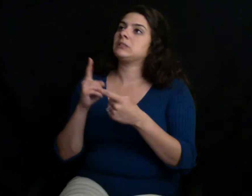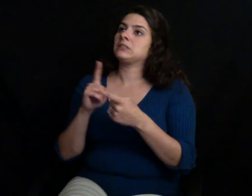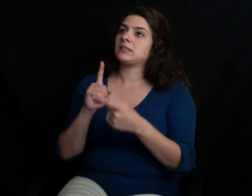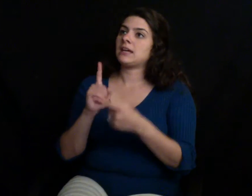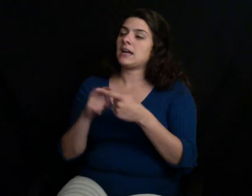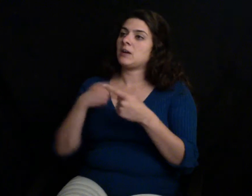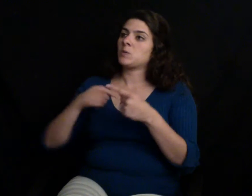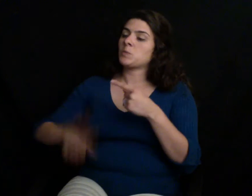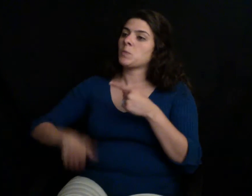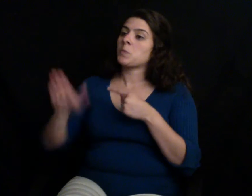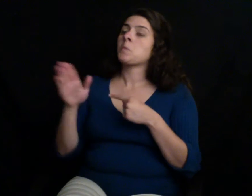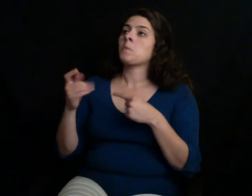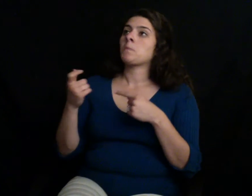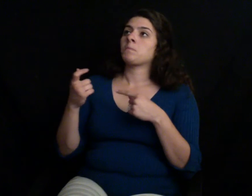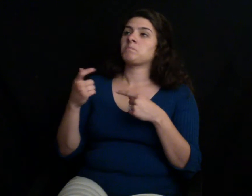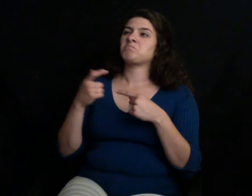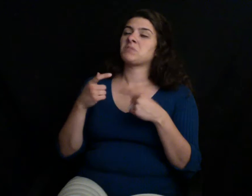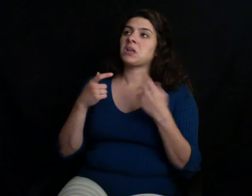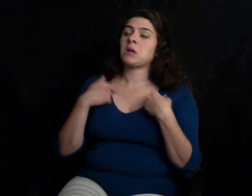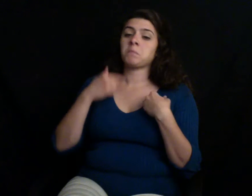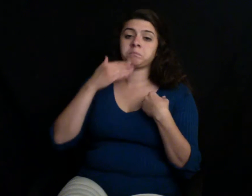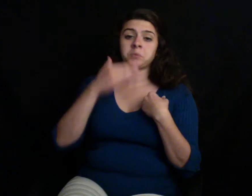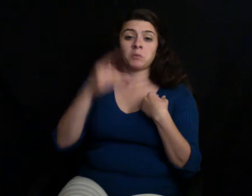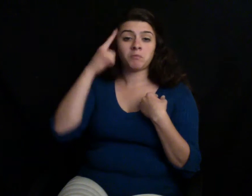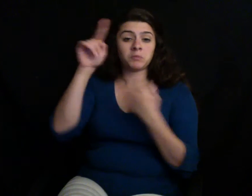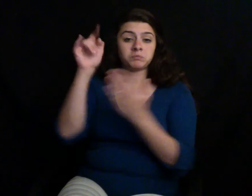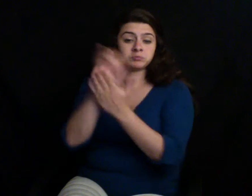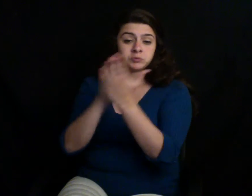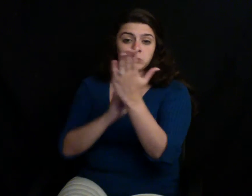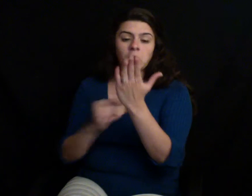sit there and we would just draw every day, and every day we would just draw and get better. And